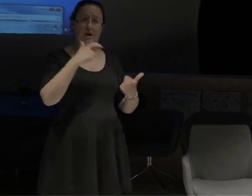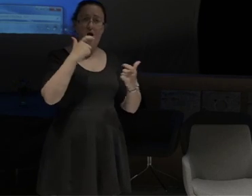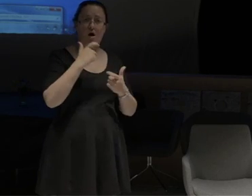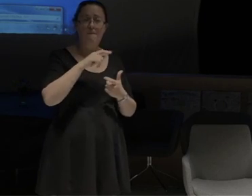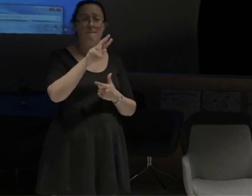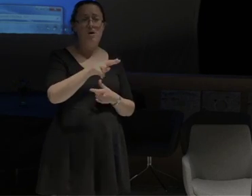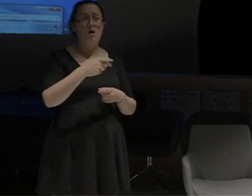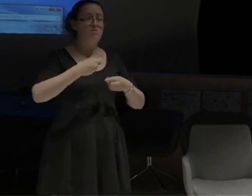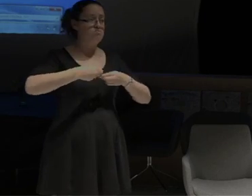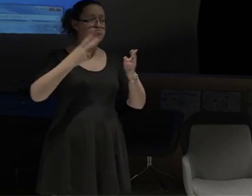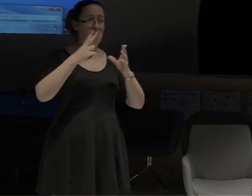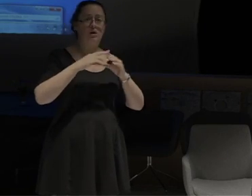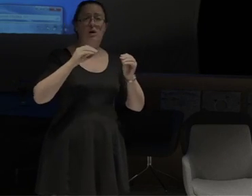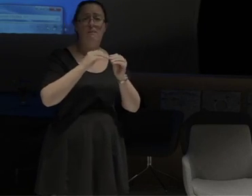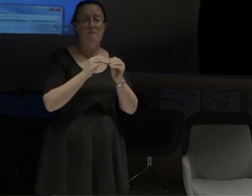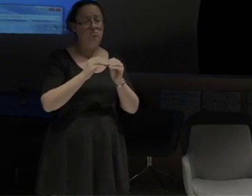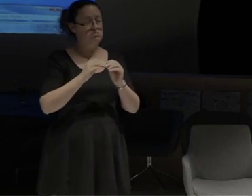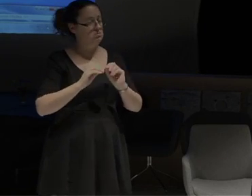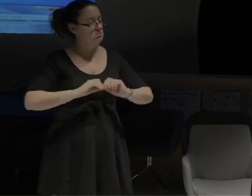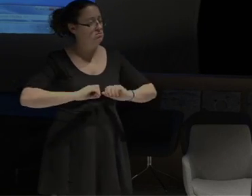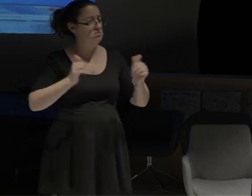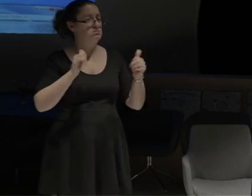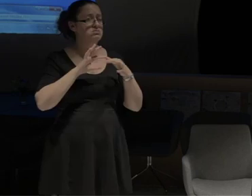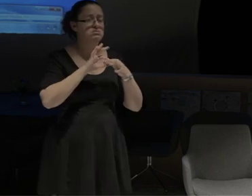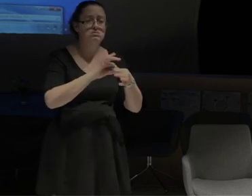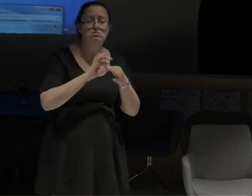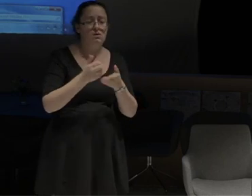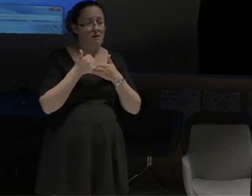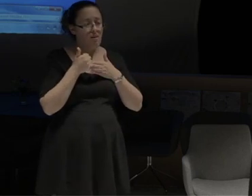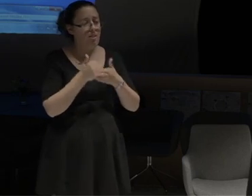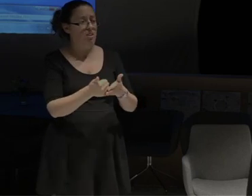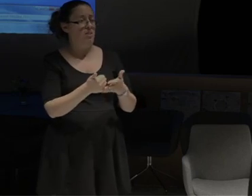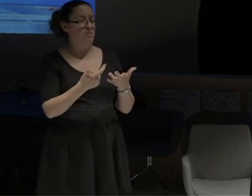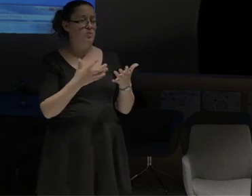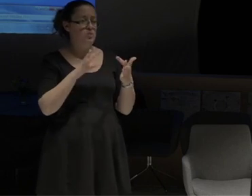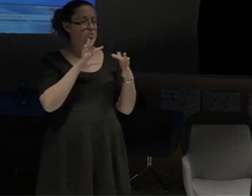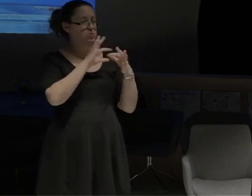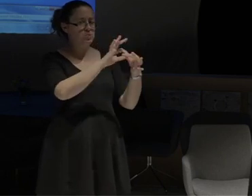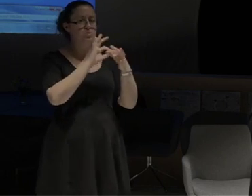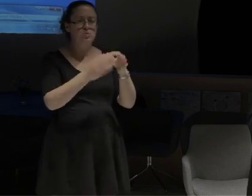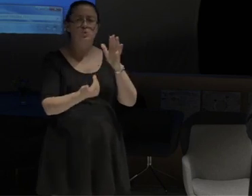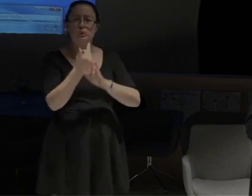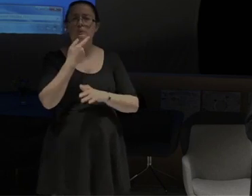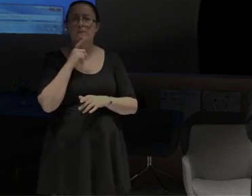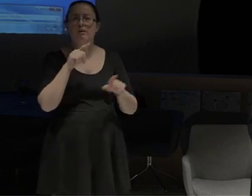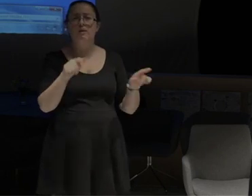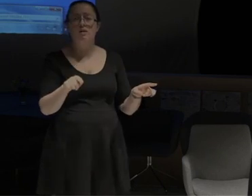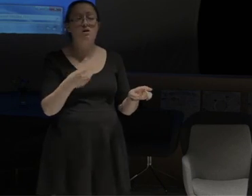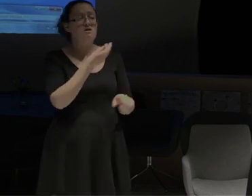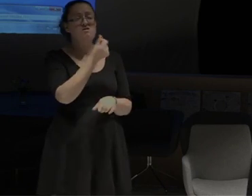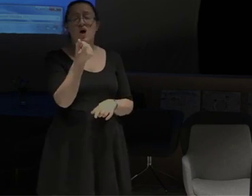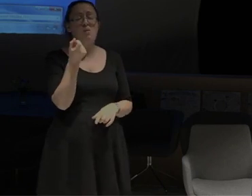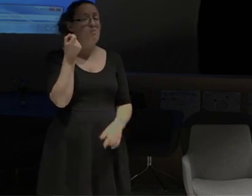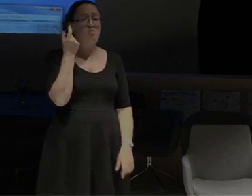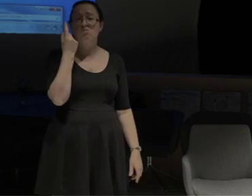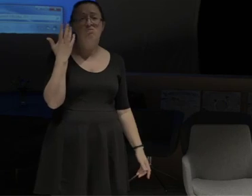think Bright Club are really good now at helping people to kind of find ways that engage people. And yes, some people won't get it, but guess